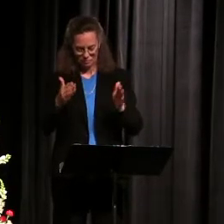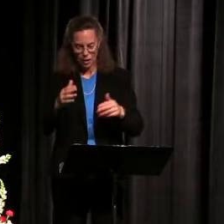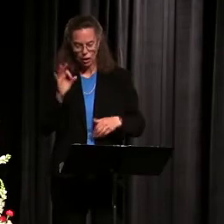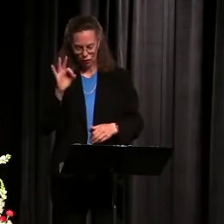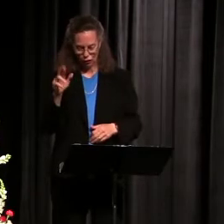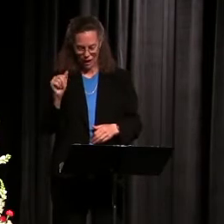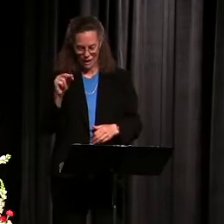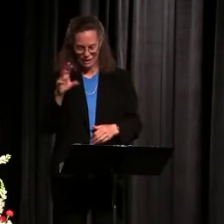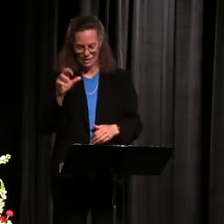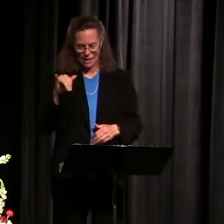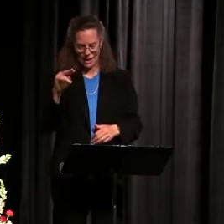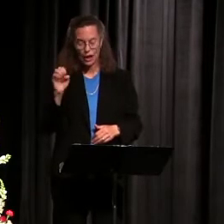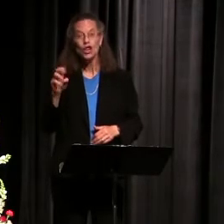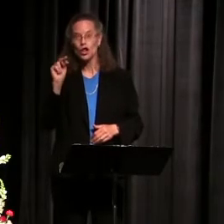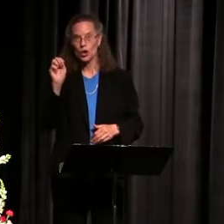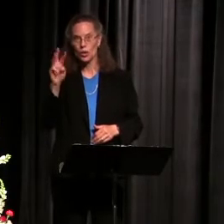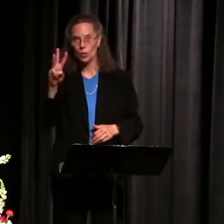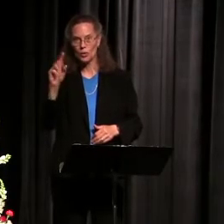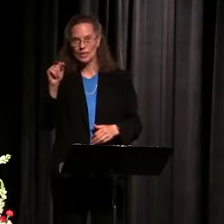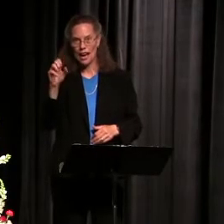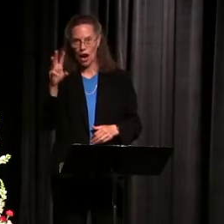Mrs. Francine Newtown,